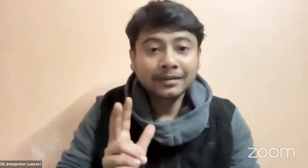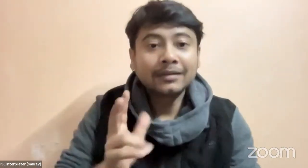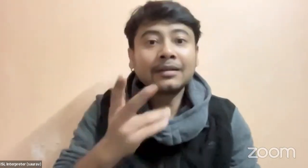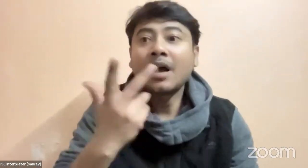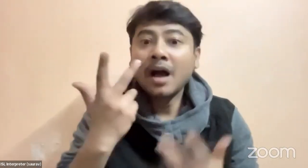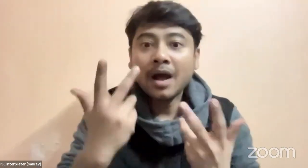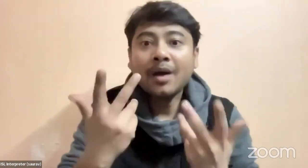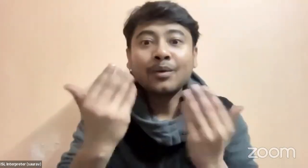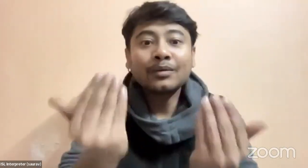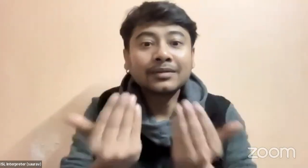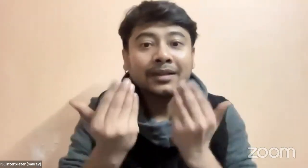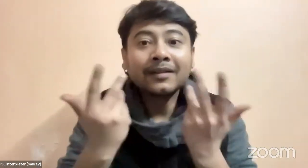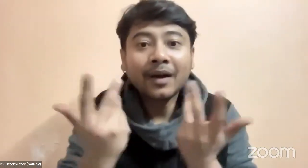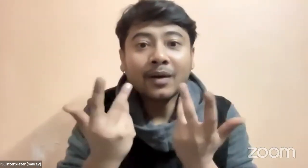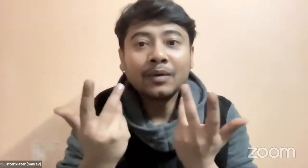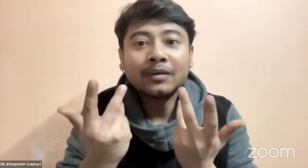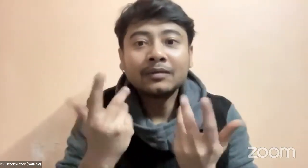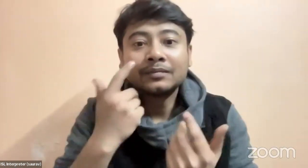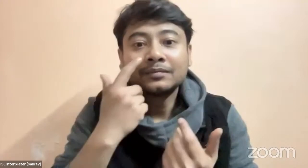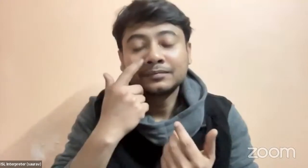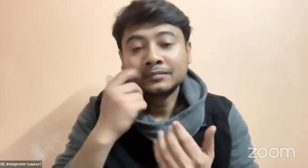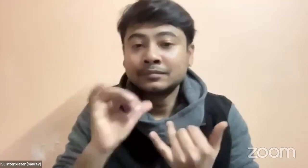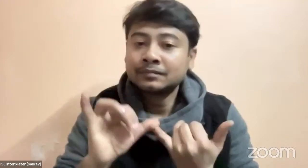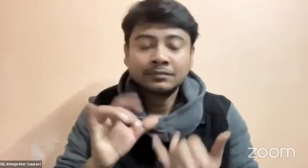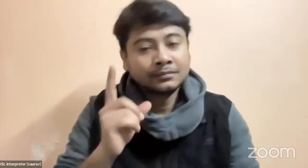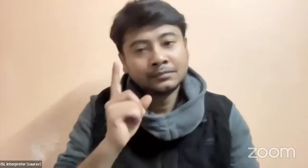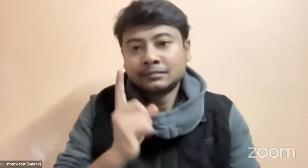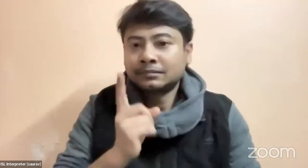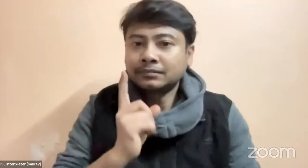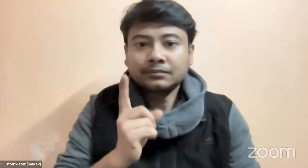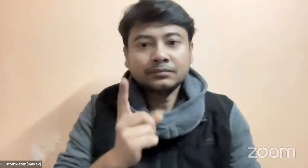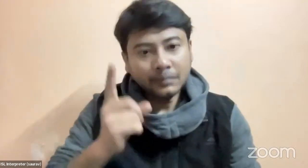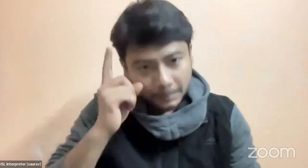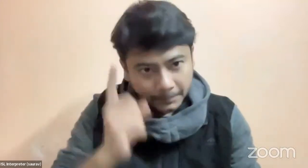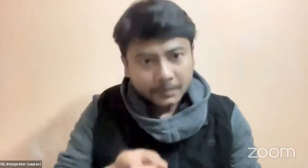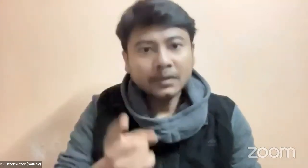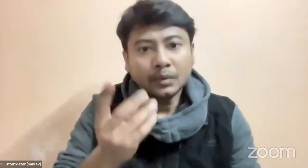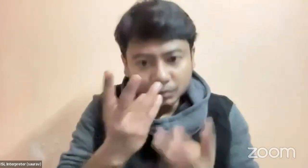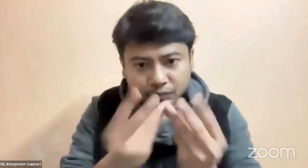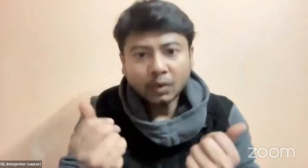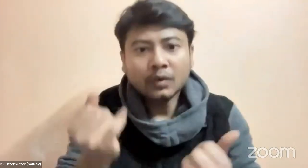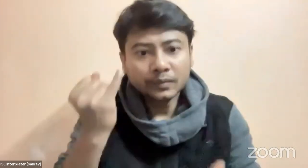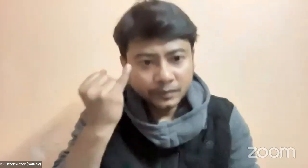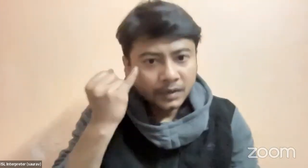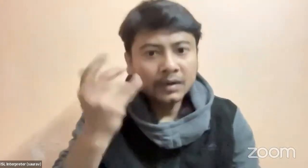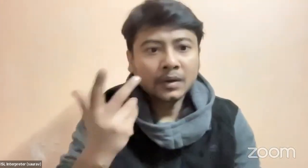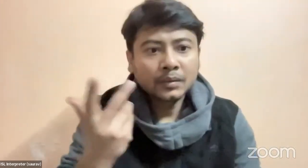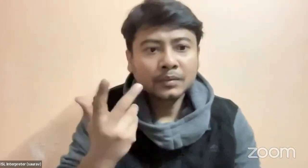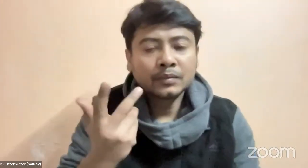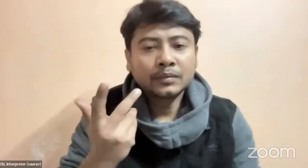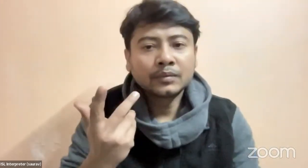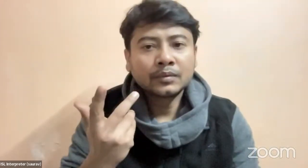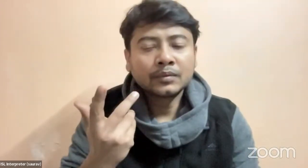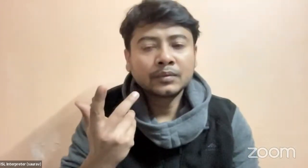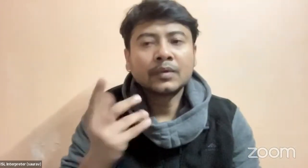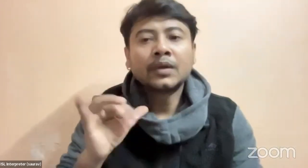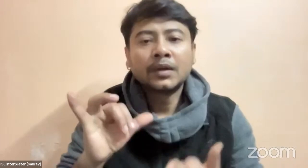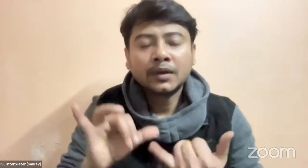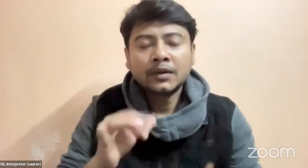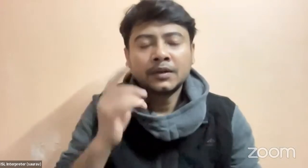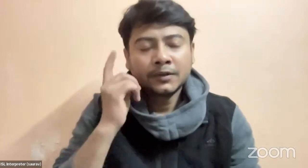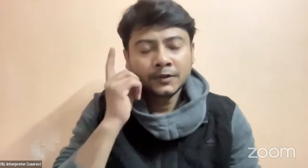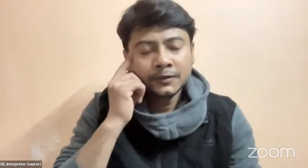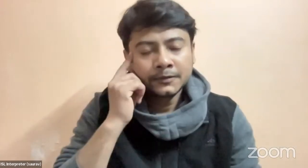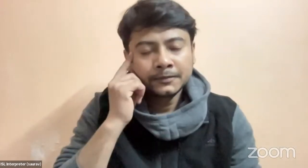I have to do something. So then Krishna thought for a while and he said, O Gurudev Narad Muni,